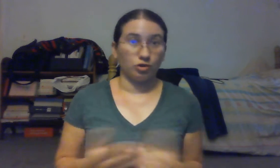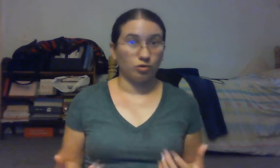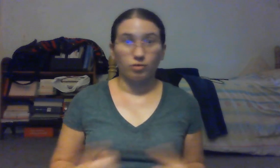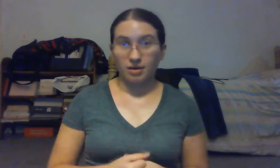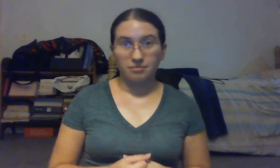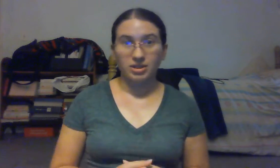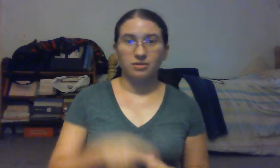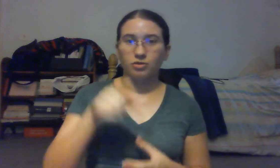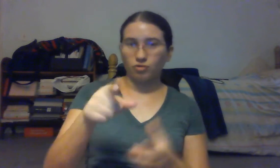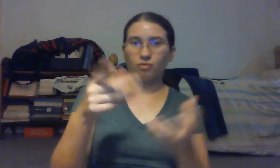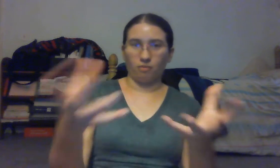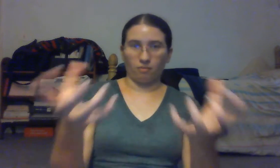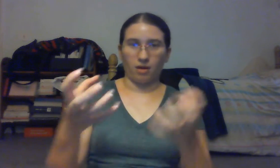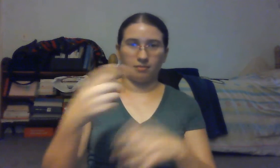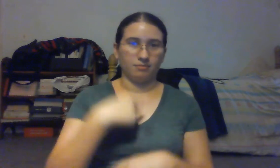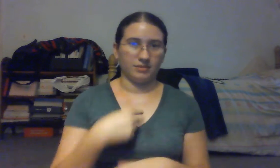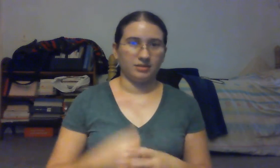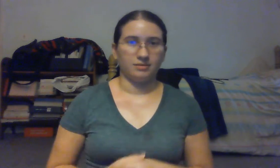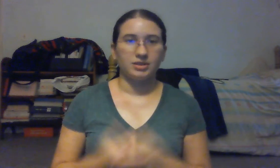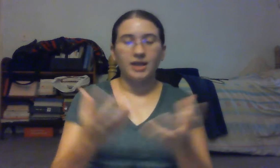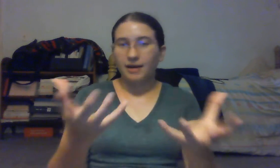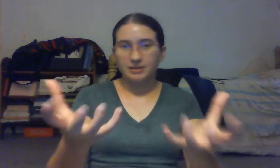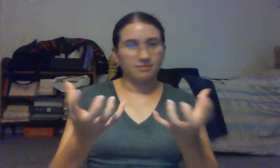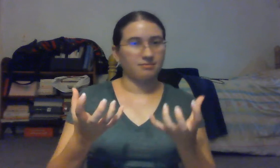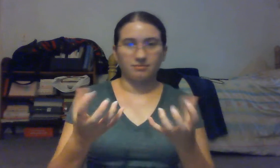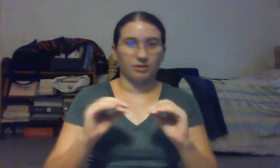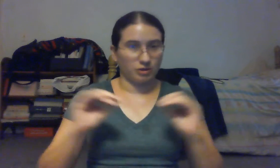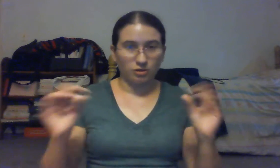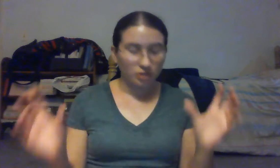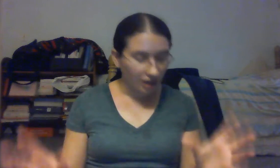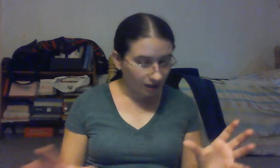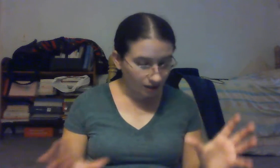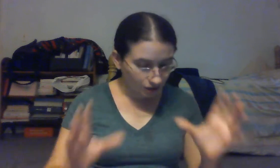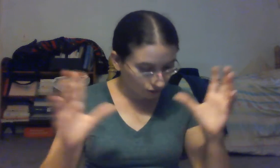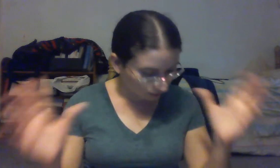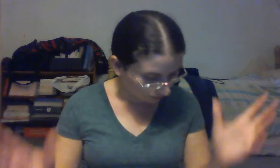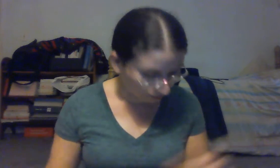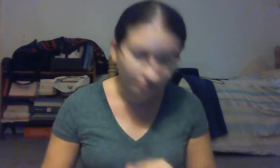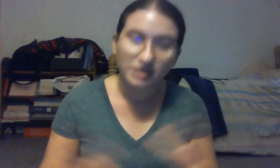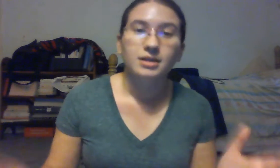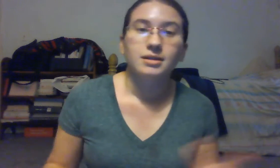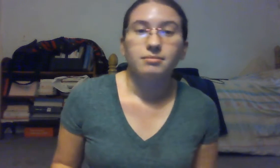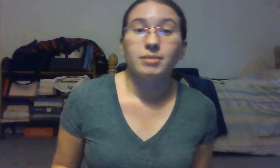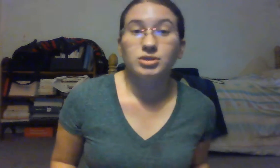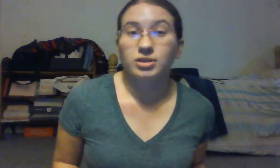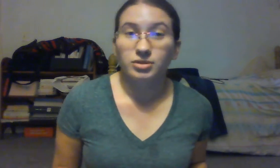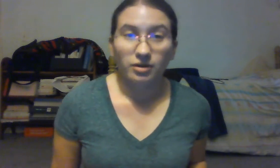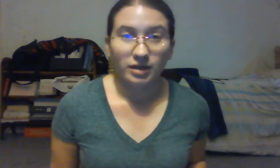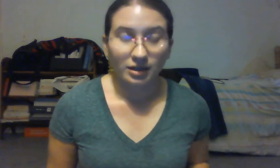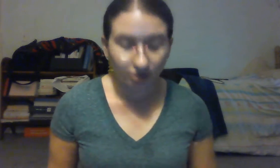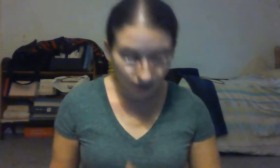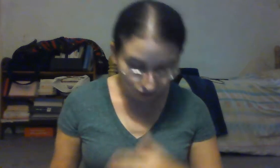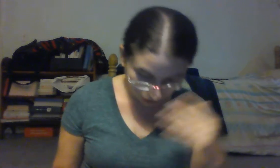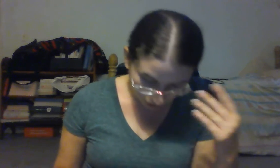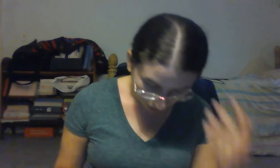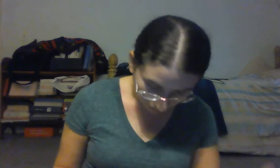You want me. You see how there was no change, no mumbo jumbo going on. So there's just some